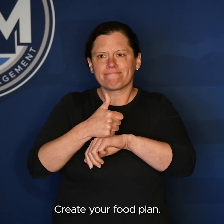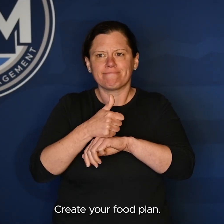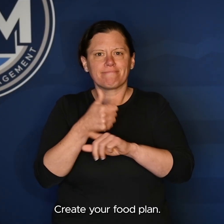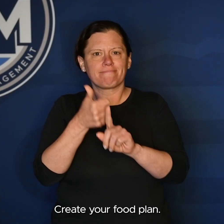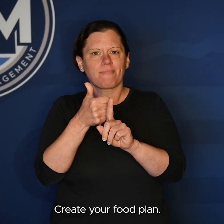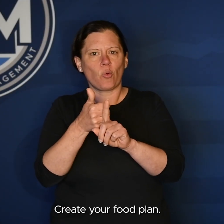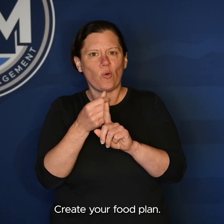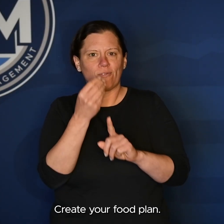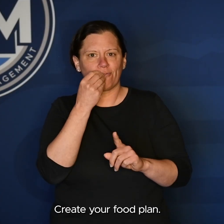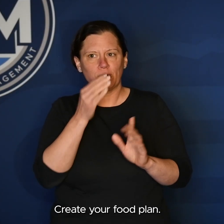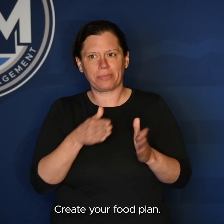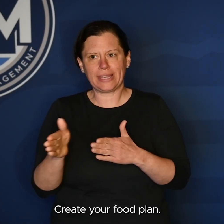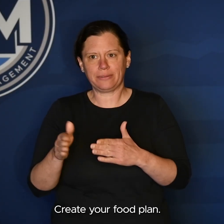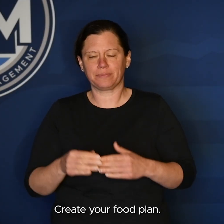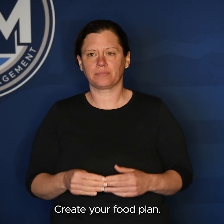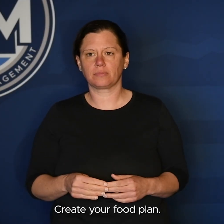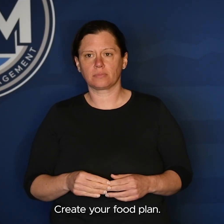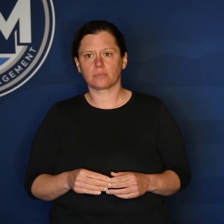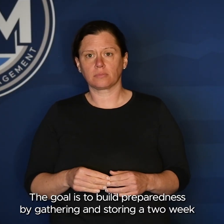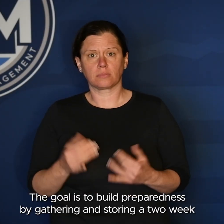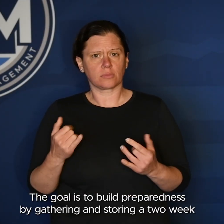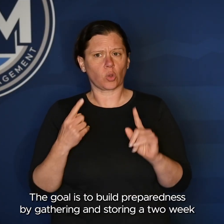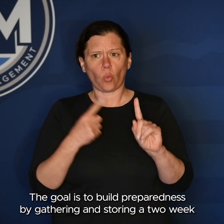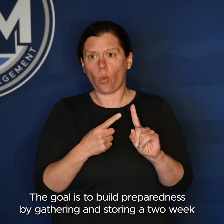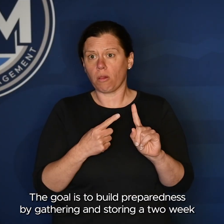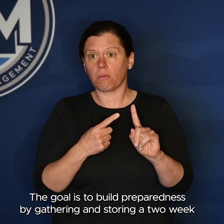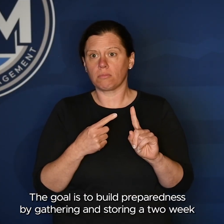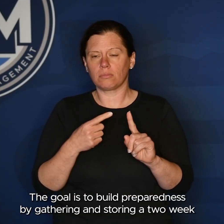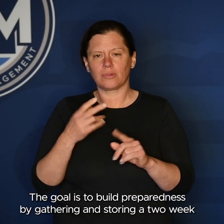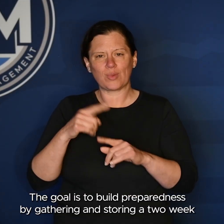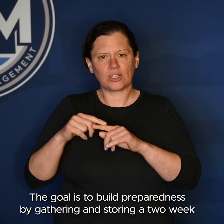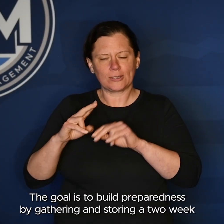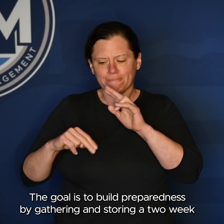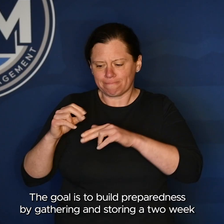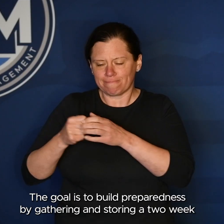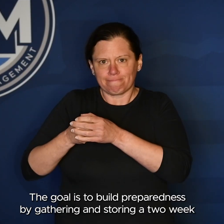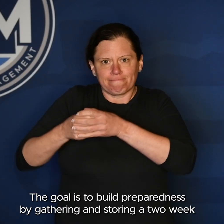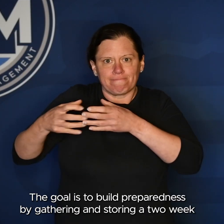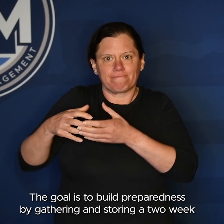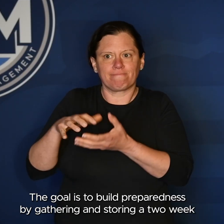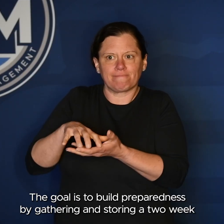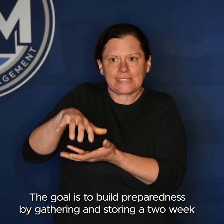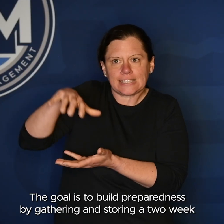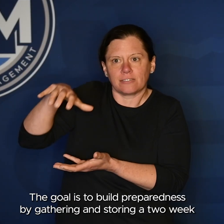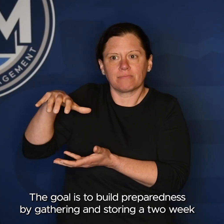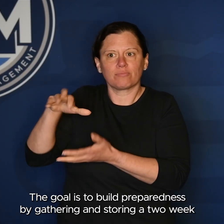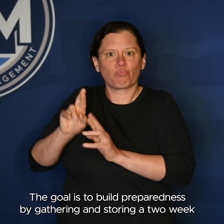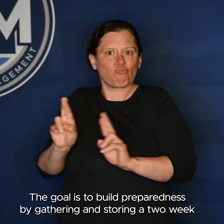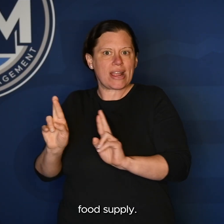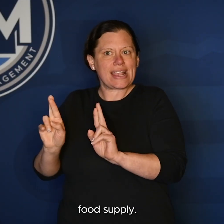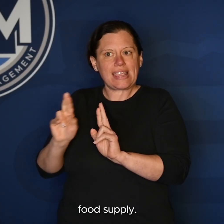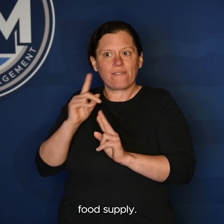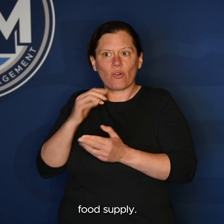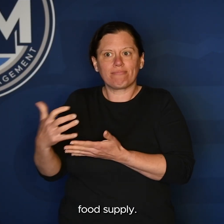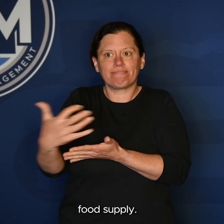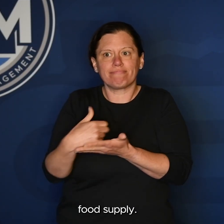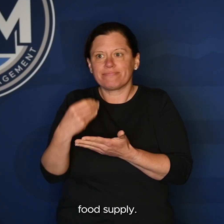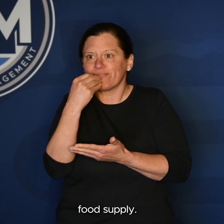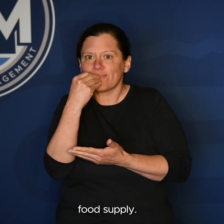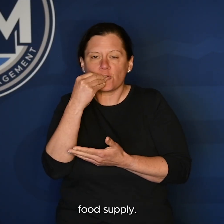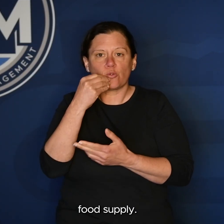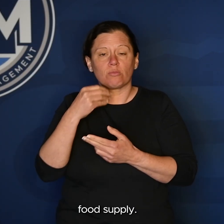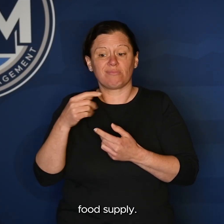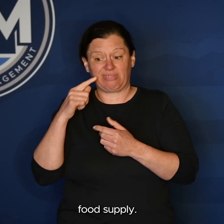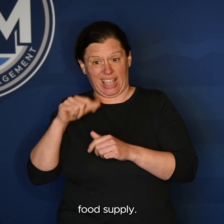Create your food plan. The goal is to build preparedness by gathering and storing a 2-week food